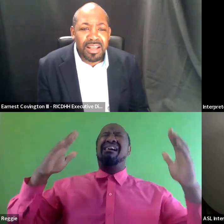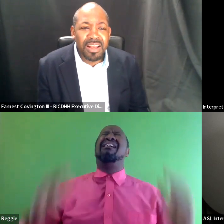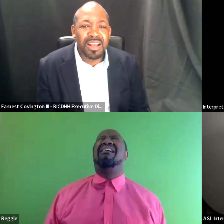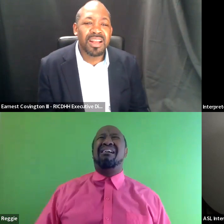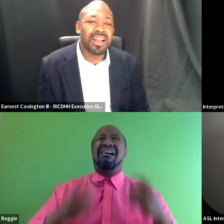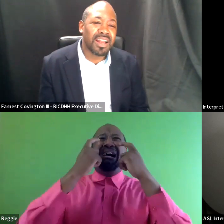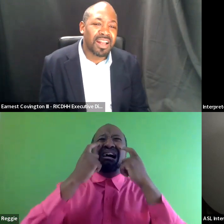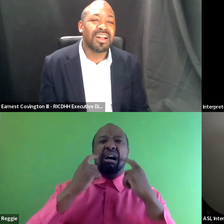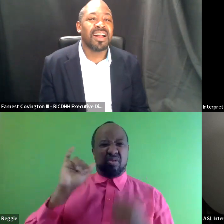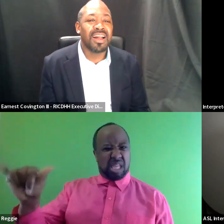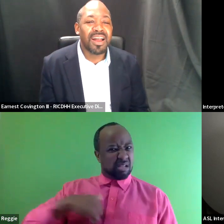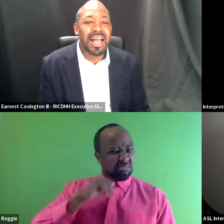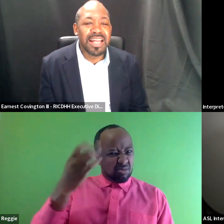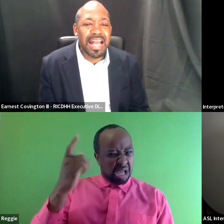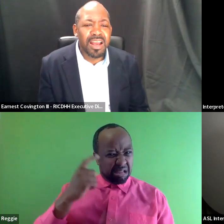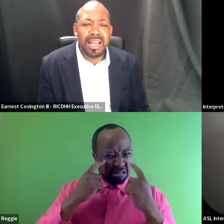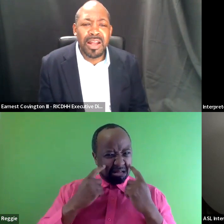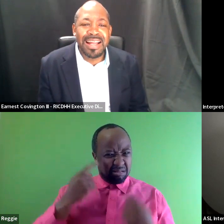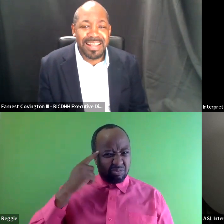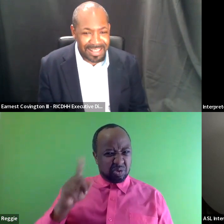meant a job,